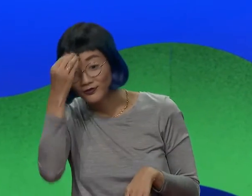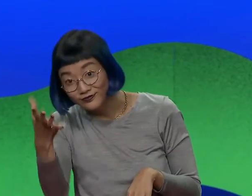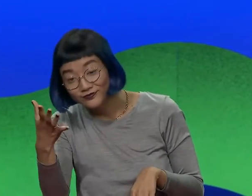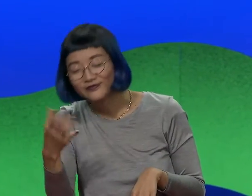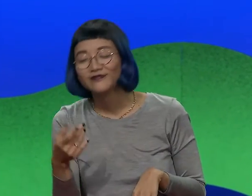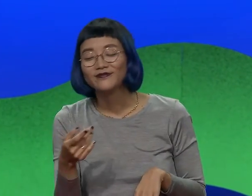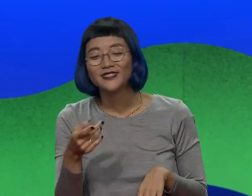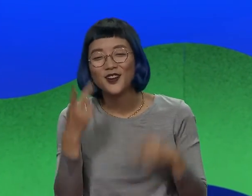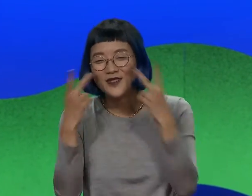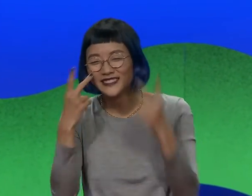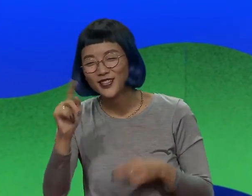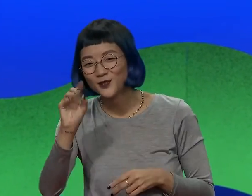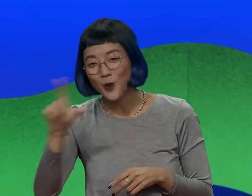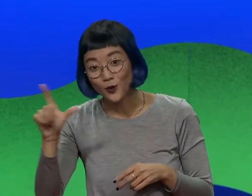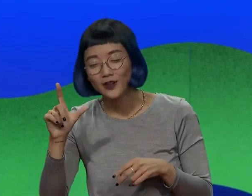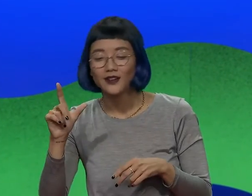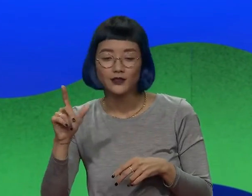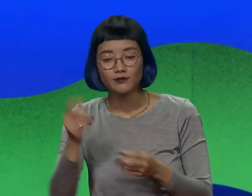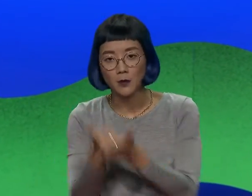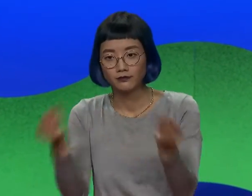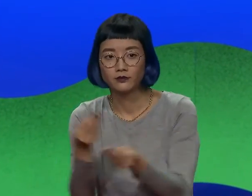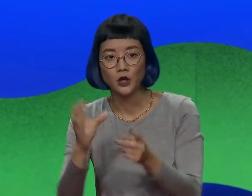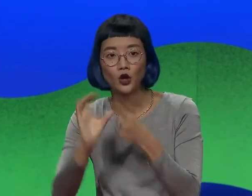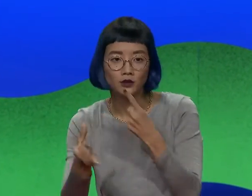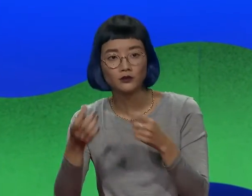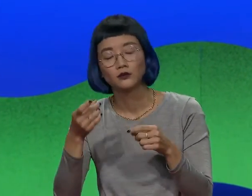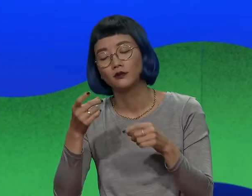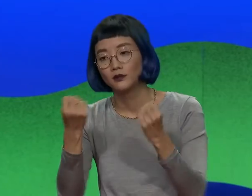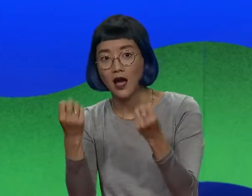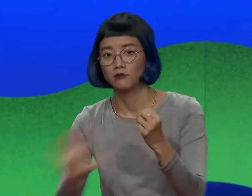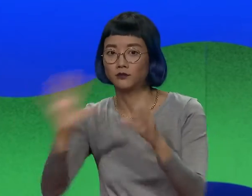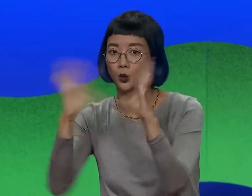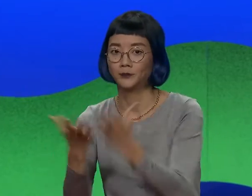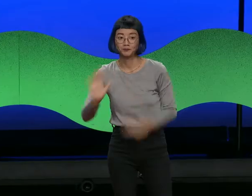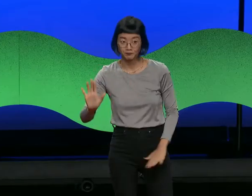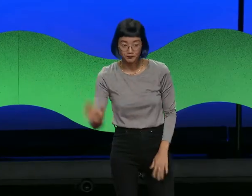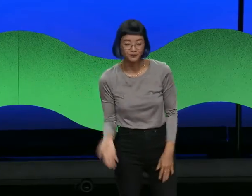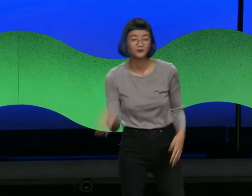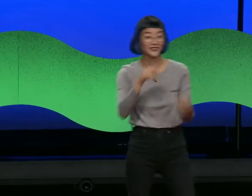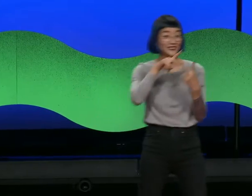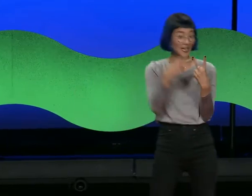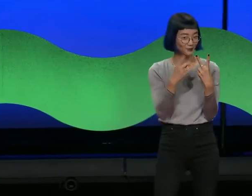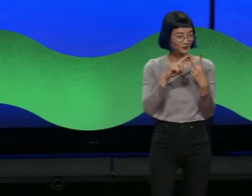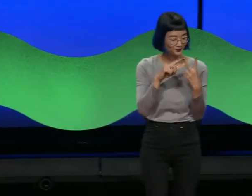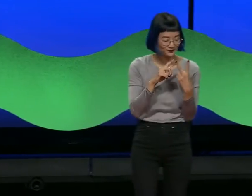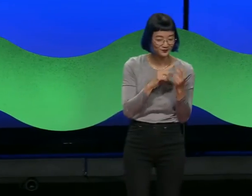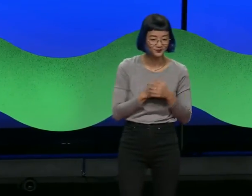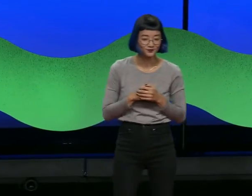International Sign Language, as a note, is a visual tool to help communicate across cultures and sign languages around the world. The second